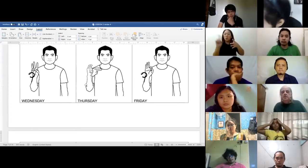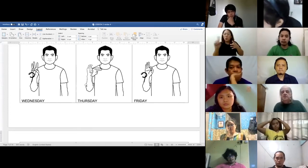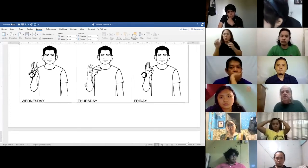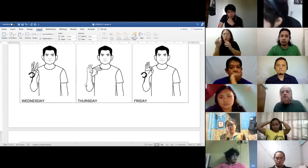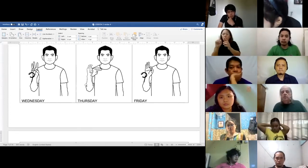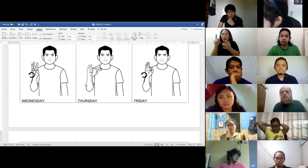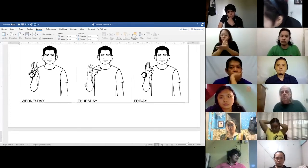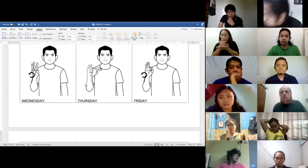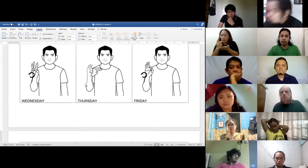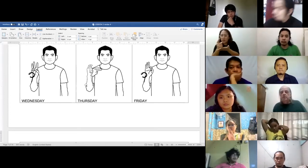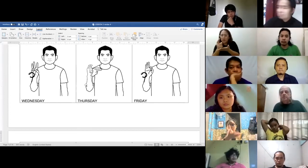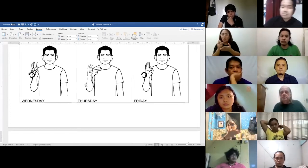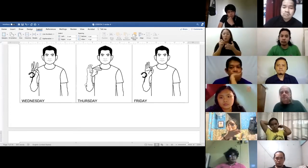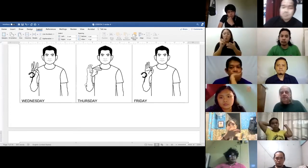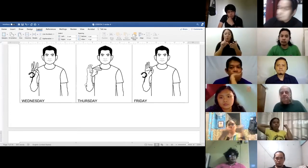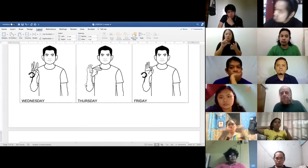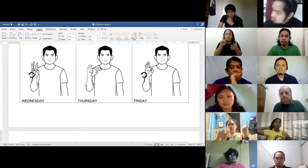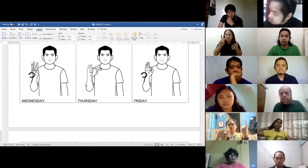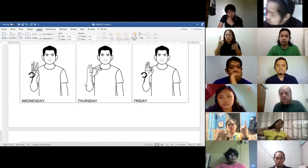second week, or what does it mean?